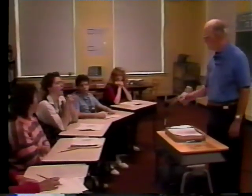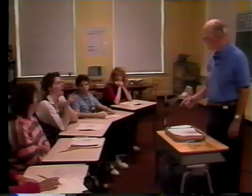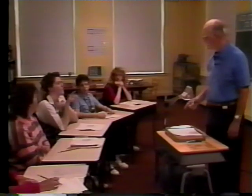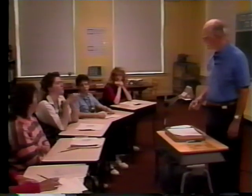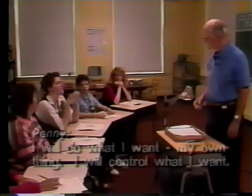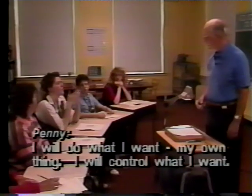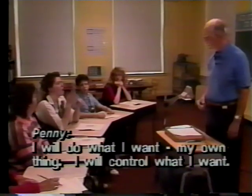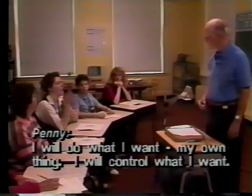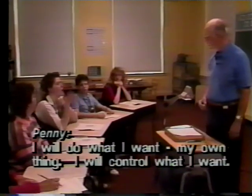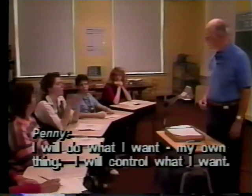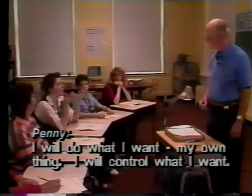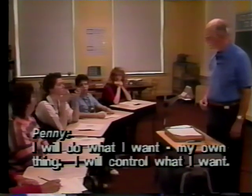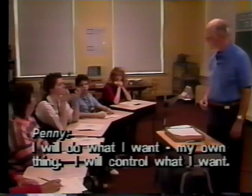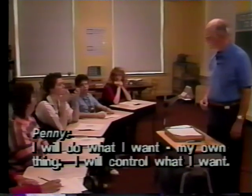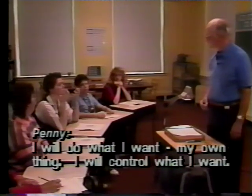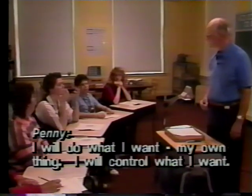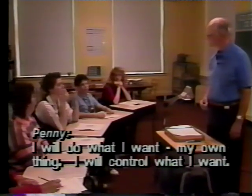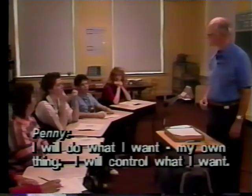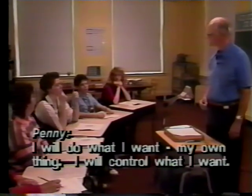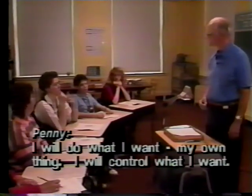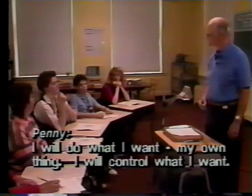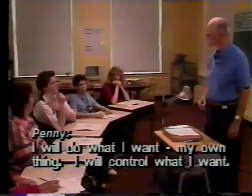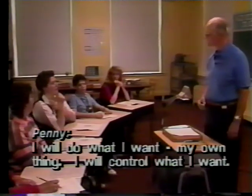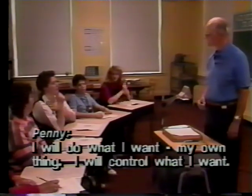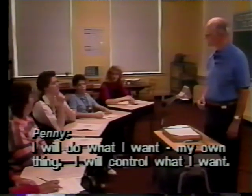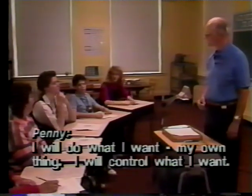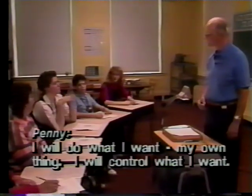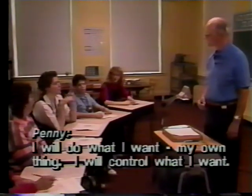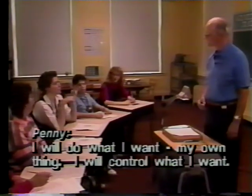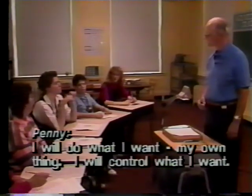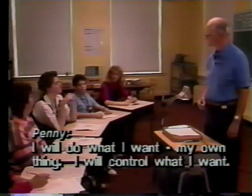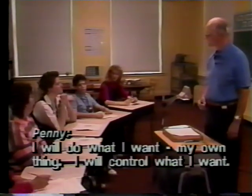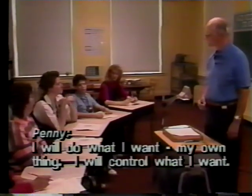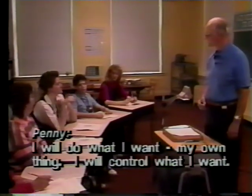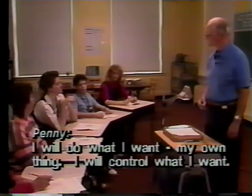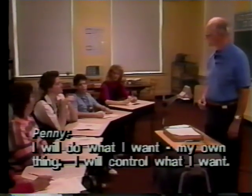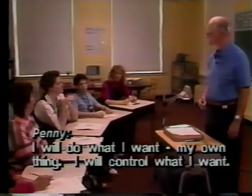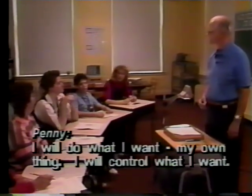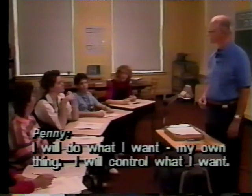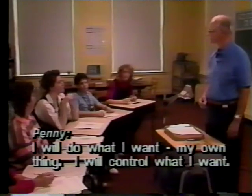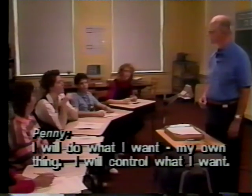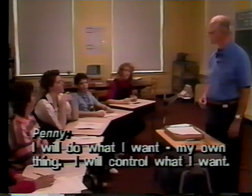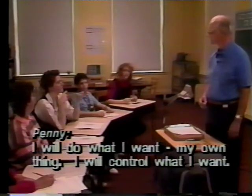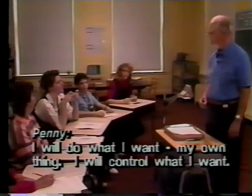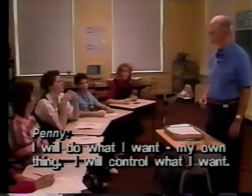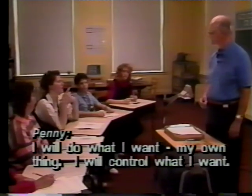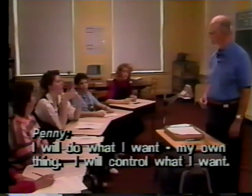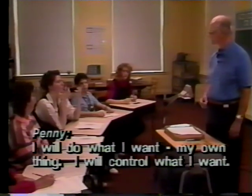I believe about my food. You have new about.